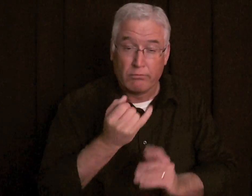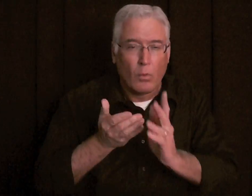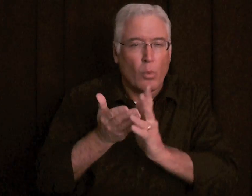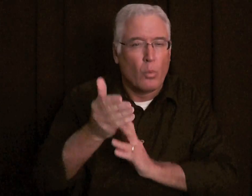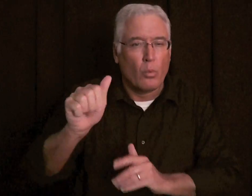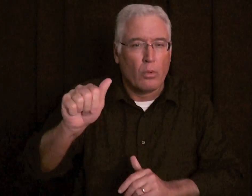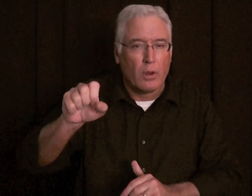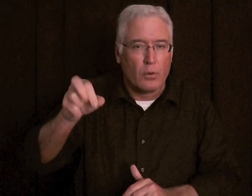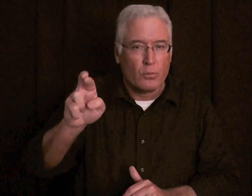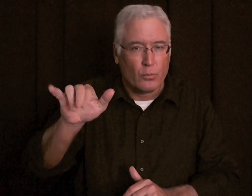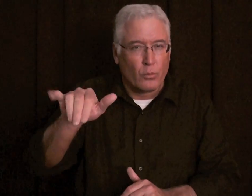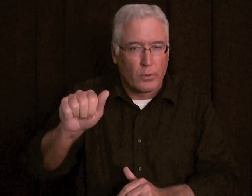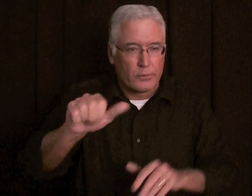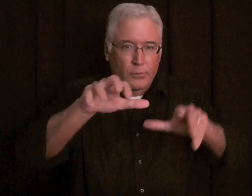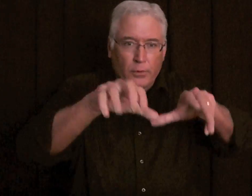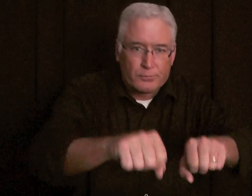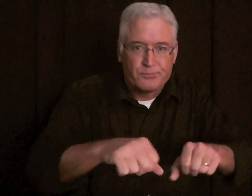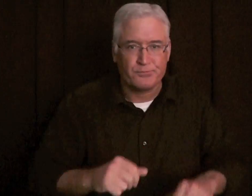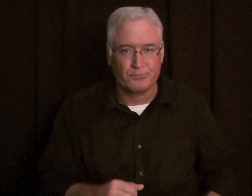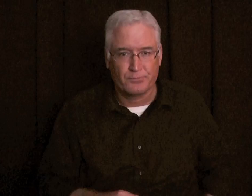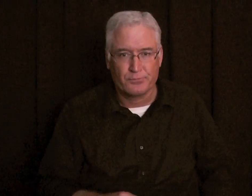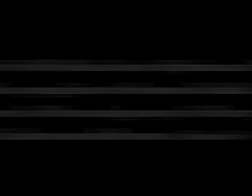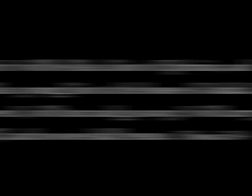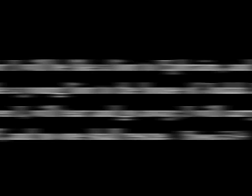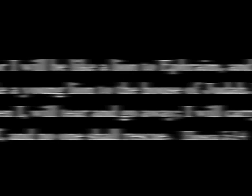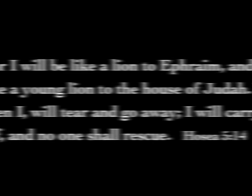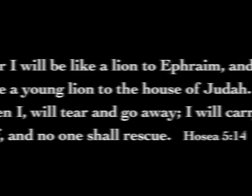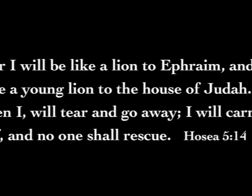roaring lion and devoured against them.